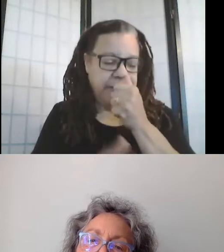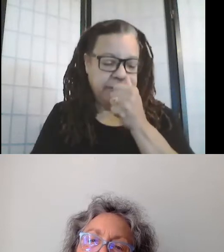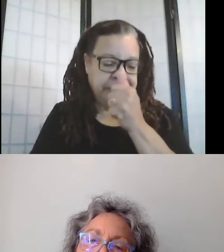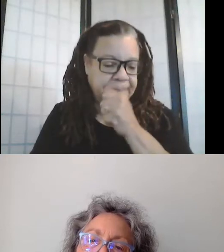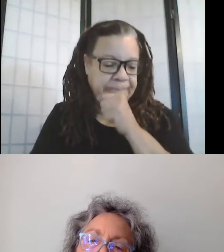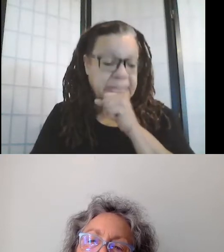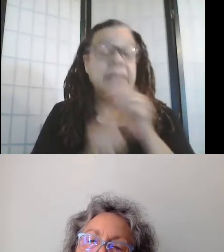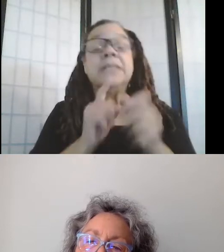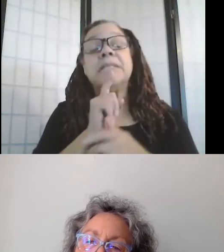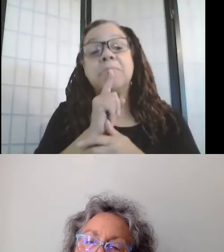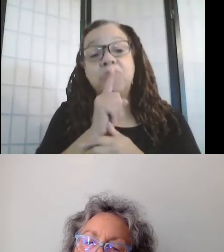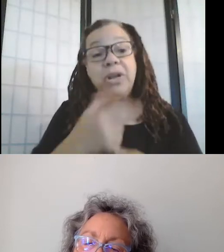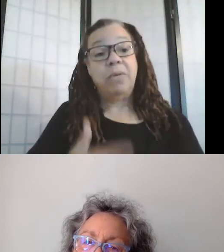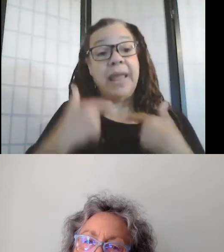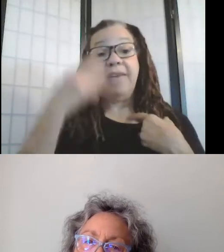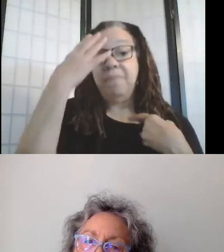life memories,